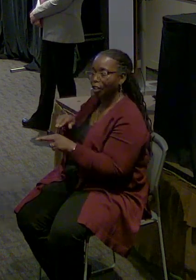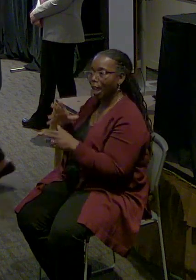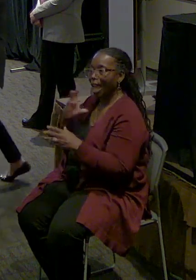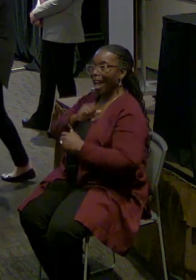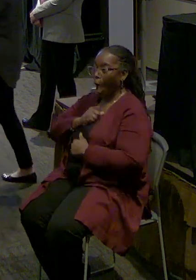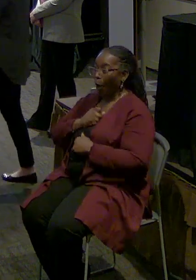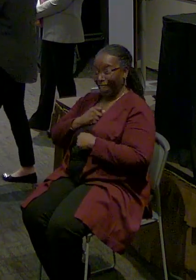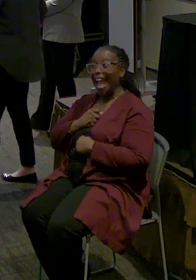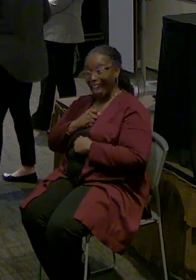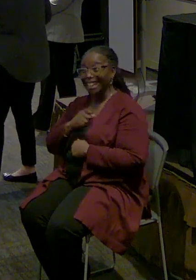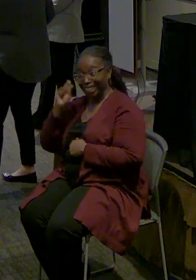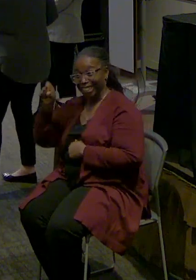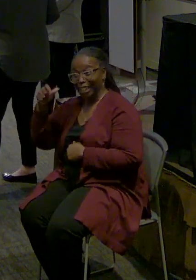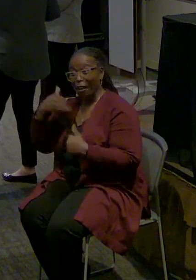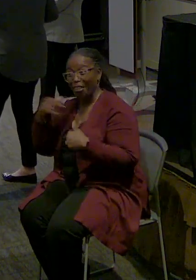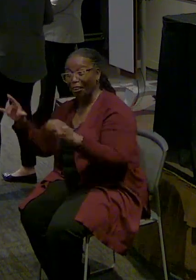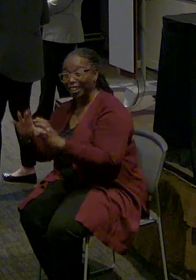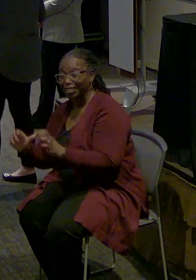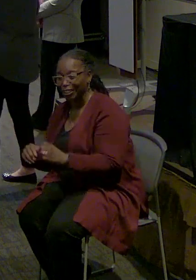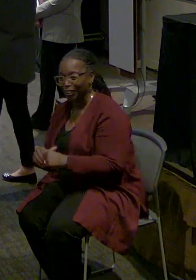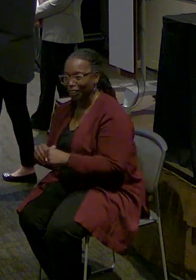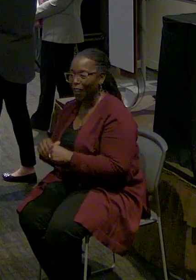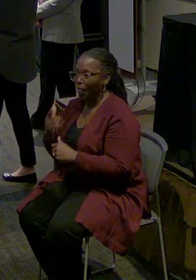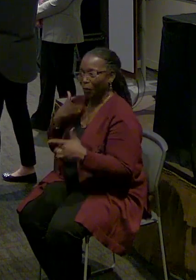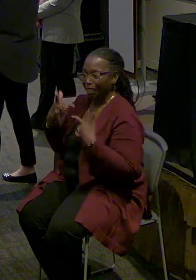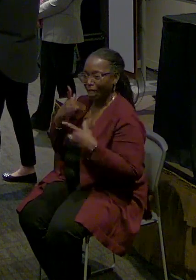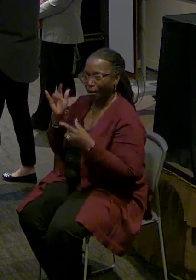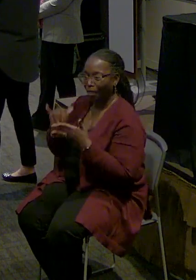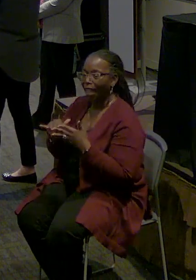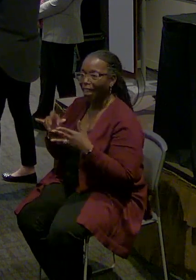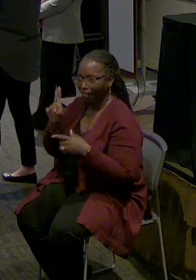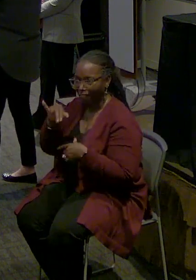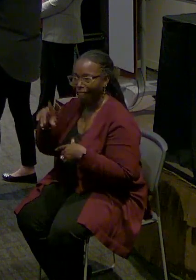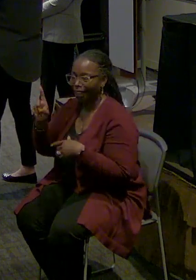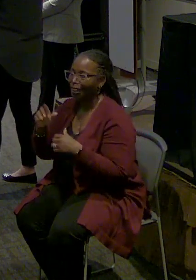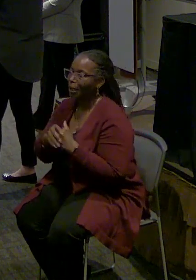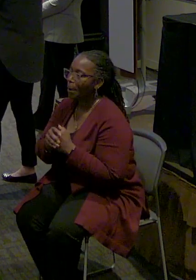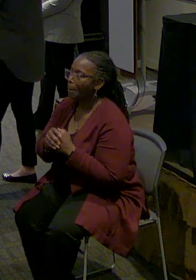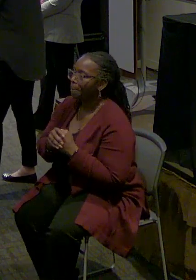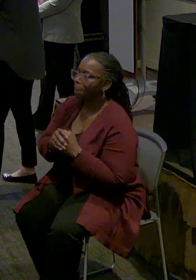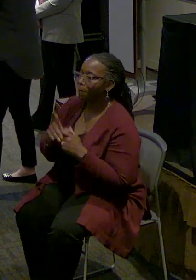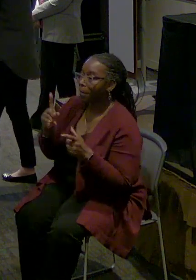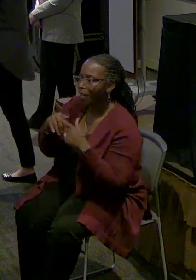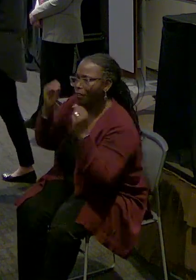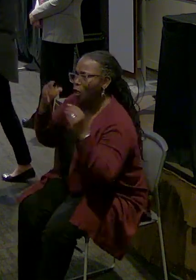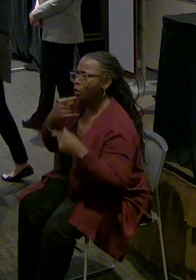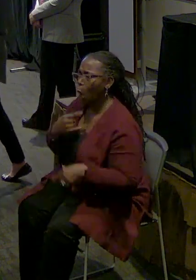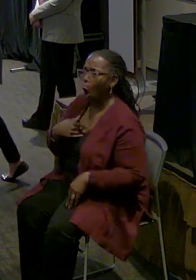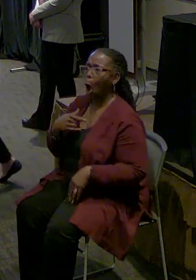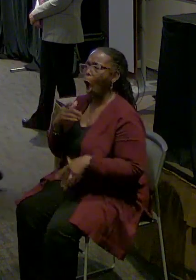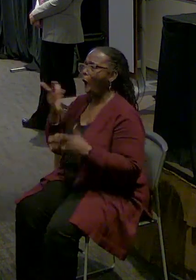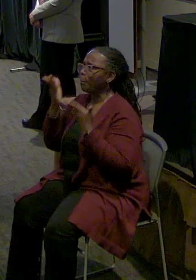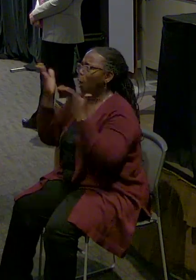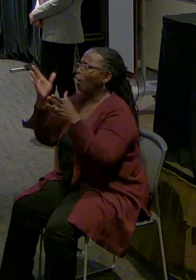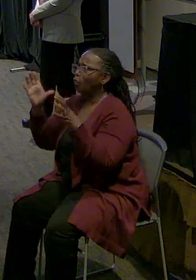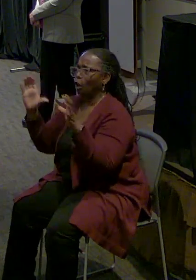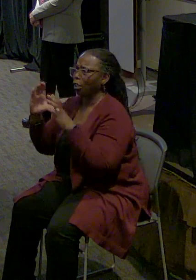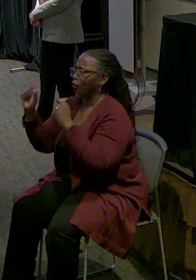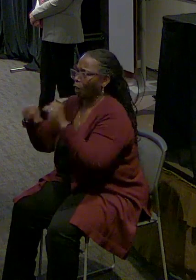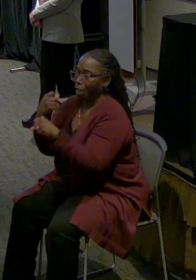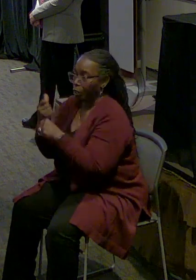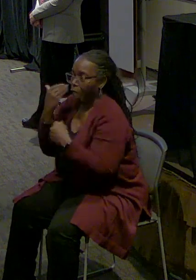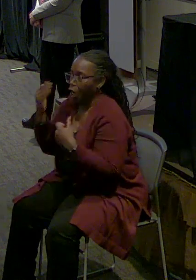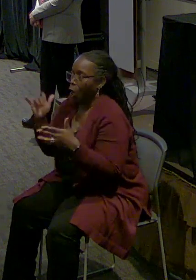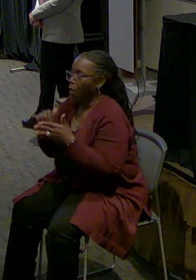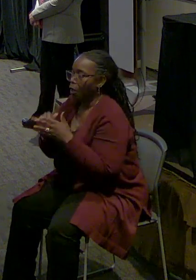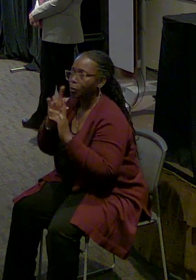said, yes, you can offer that credential. And we got excited about it and they did. And then I would have teachers say, oh, I've been offering that credential for years. I didn't know I